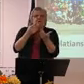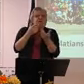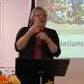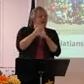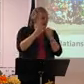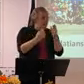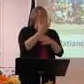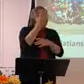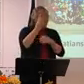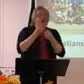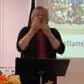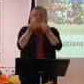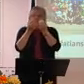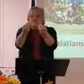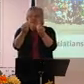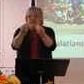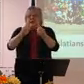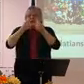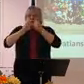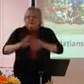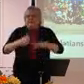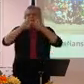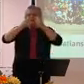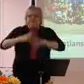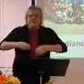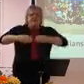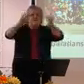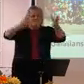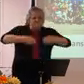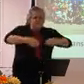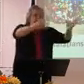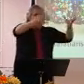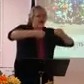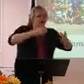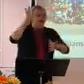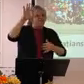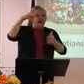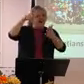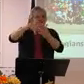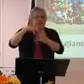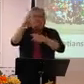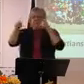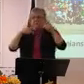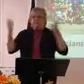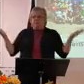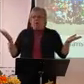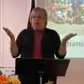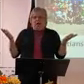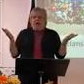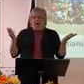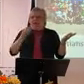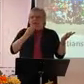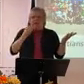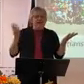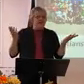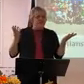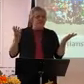grow. He blessed it and multiplied it and fed over 5,000 people.